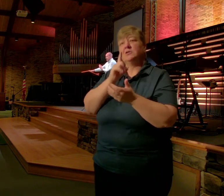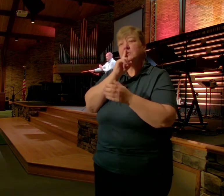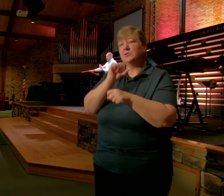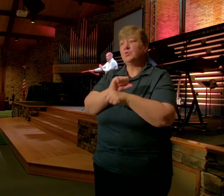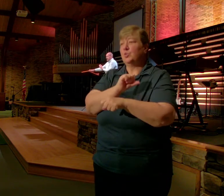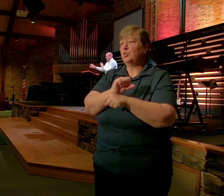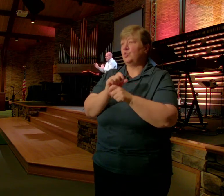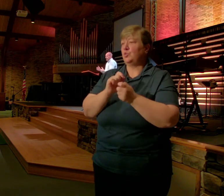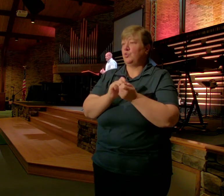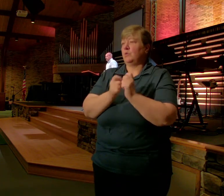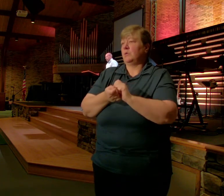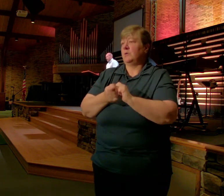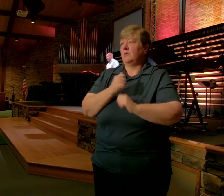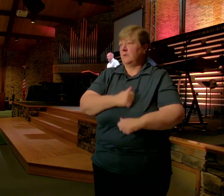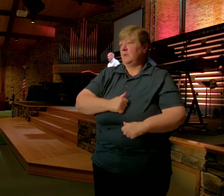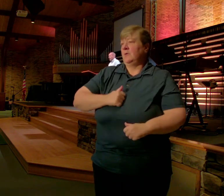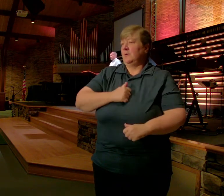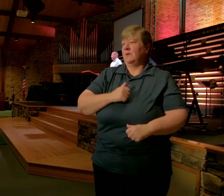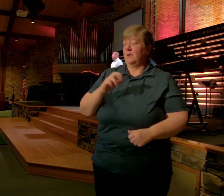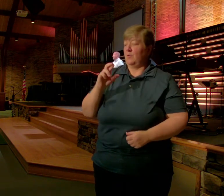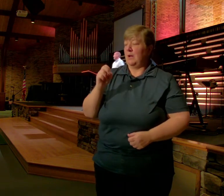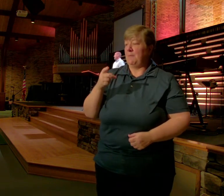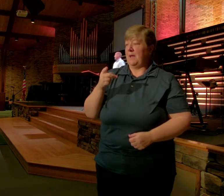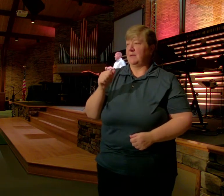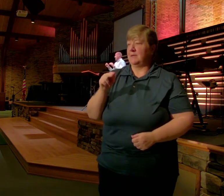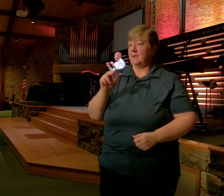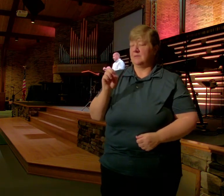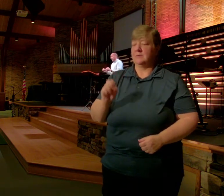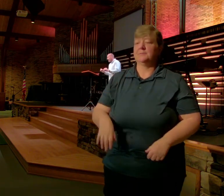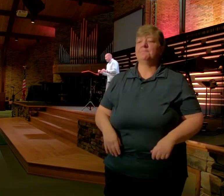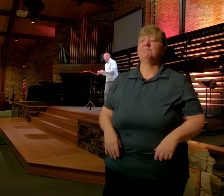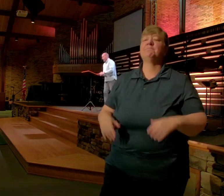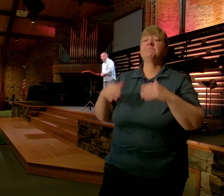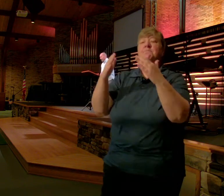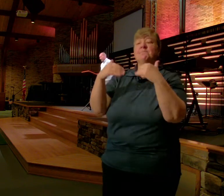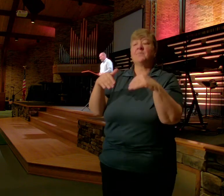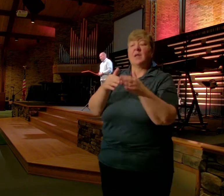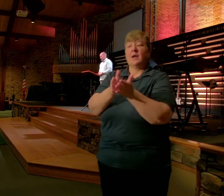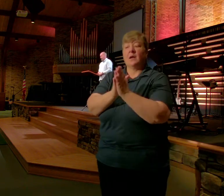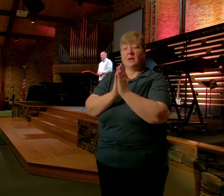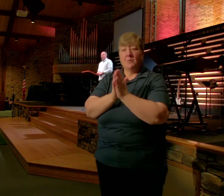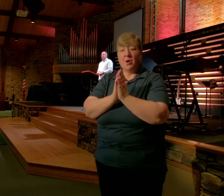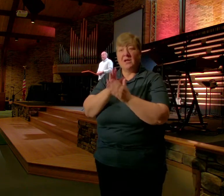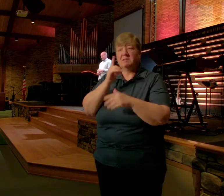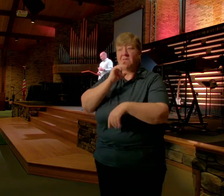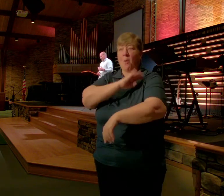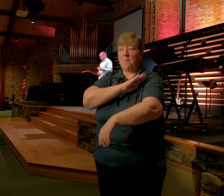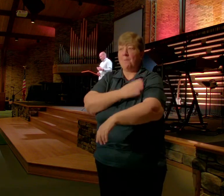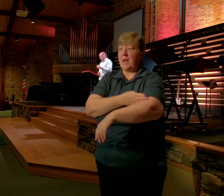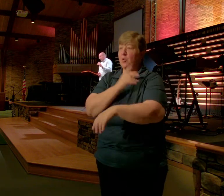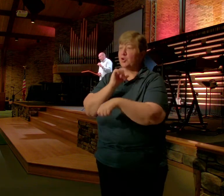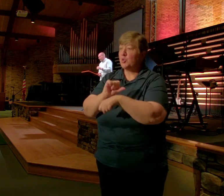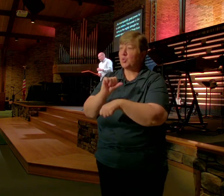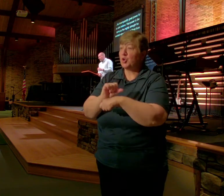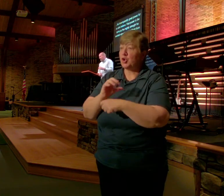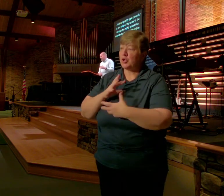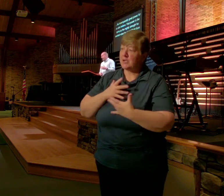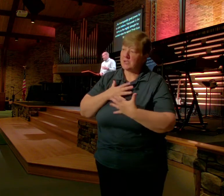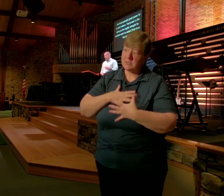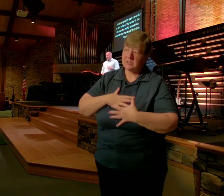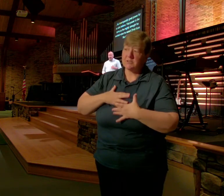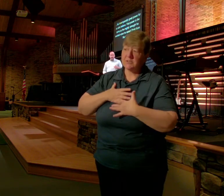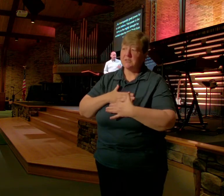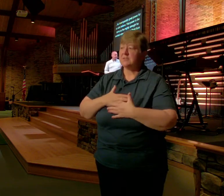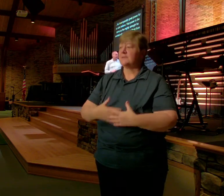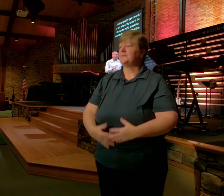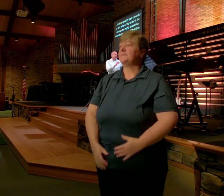The next Thing that Paul prays For is God's Power At work In you Paul says I pray That the eyes Of your Heart May